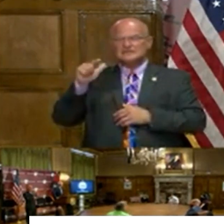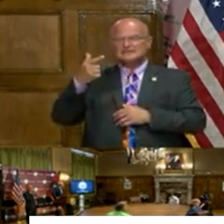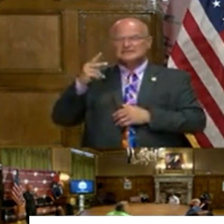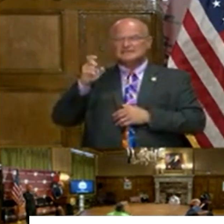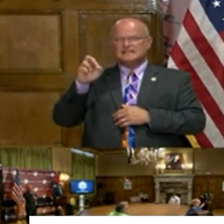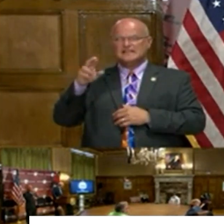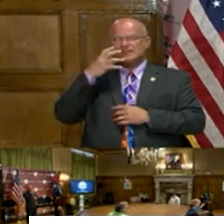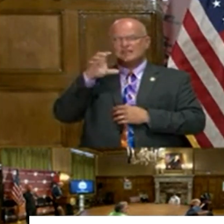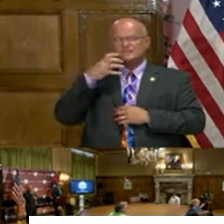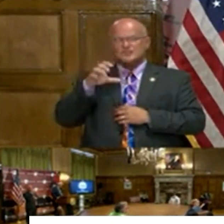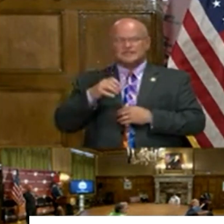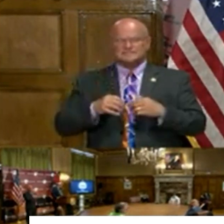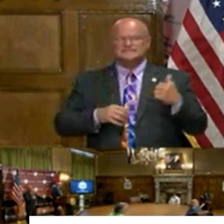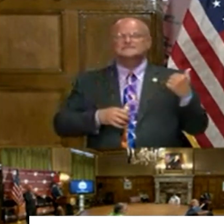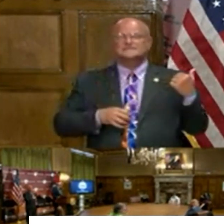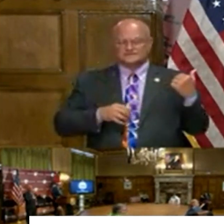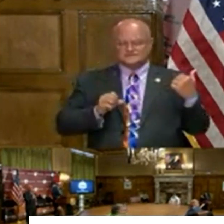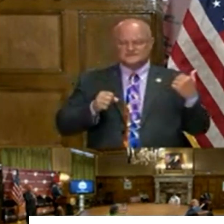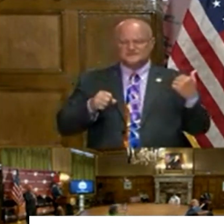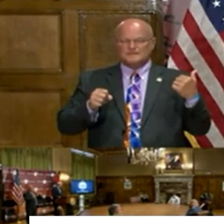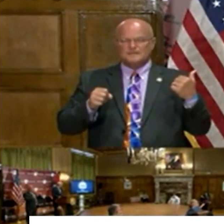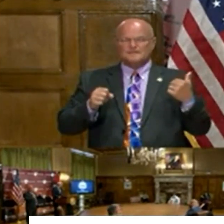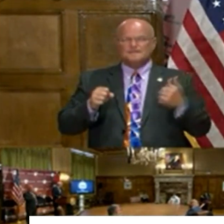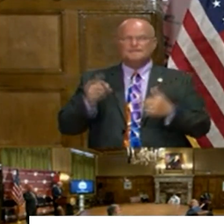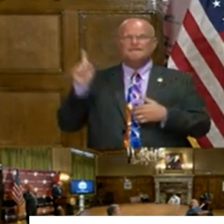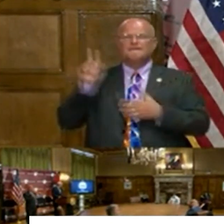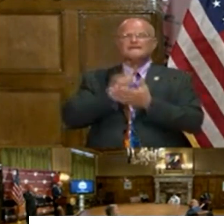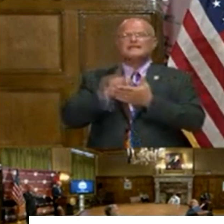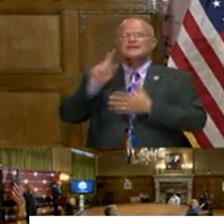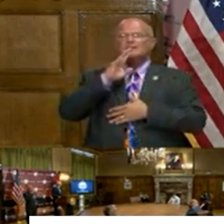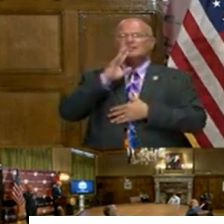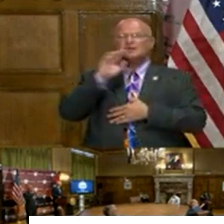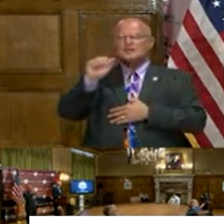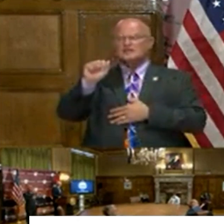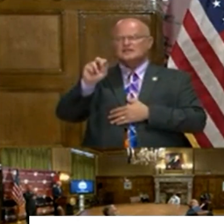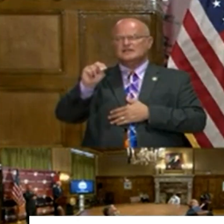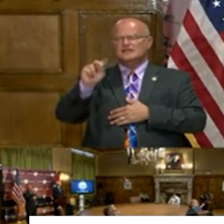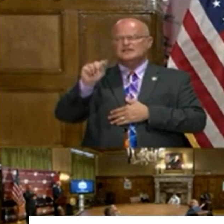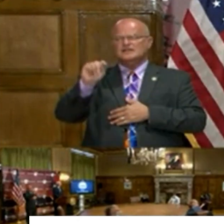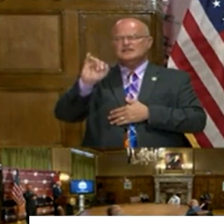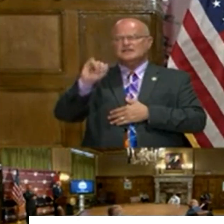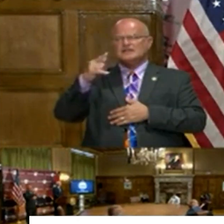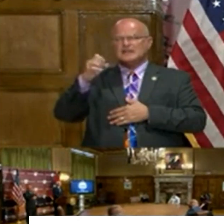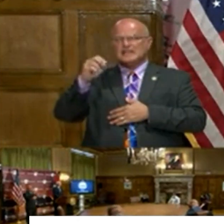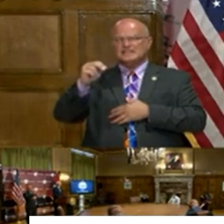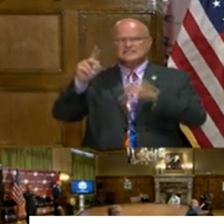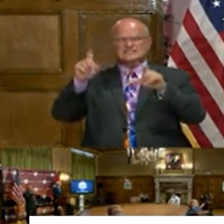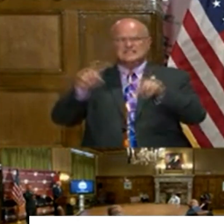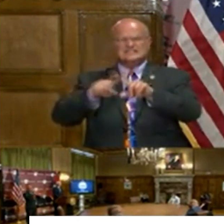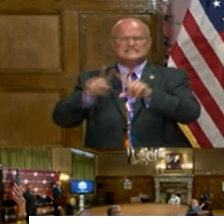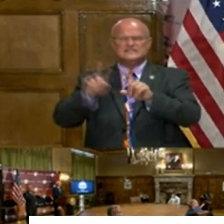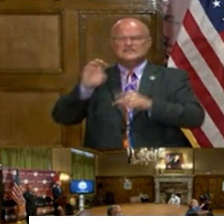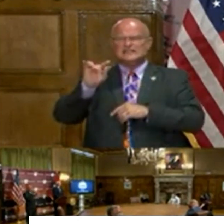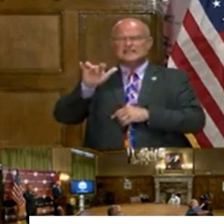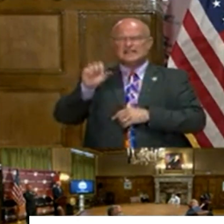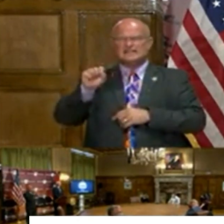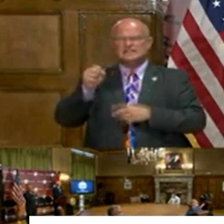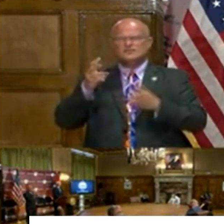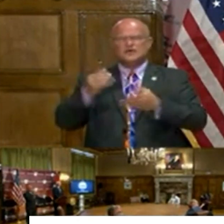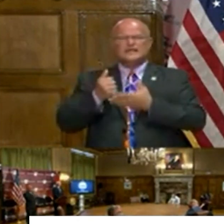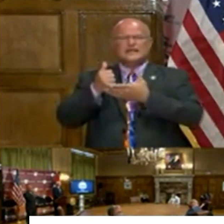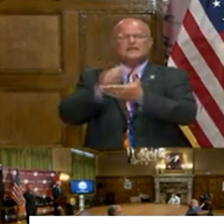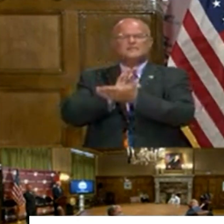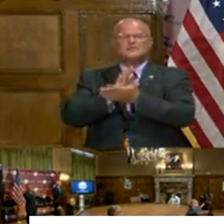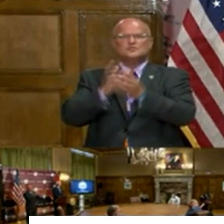Springs. Yes. Last week you talked about the antigen testing in all of the different counties as a way to help the